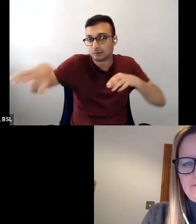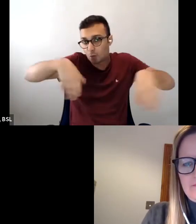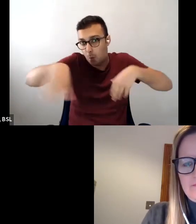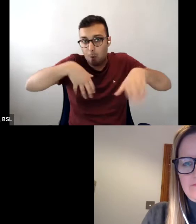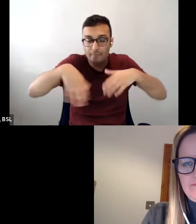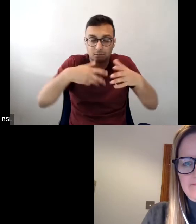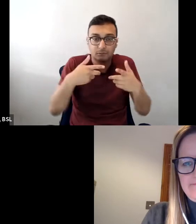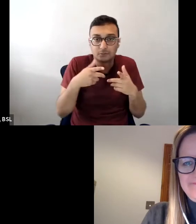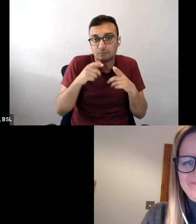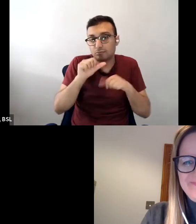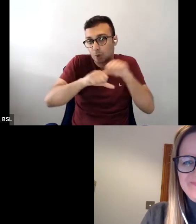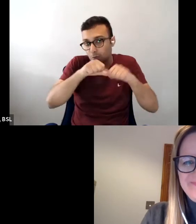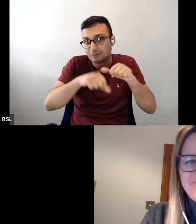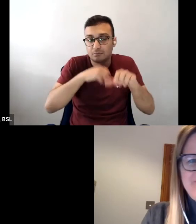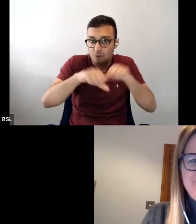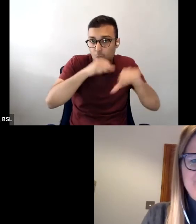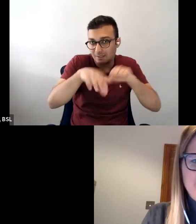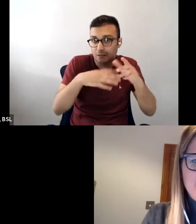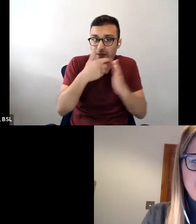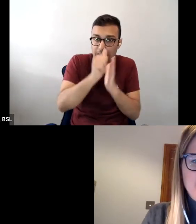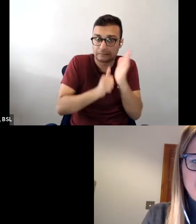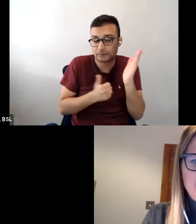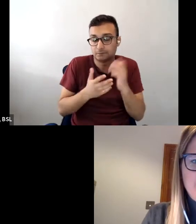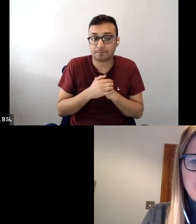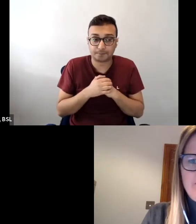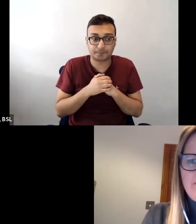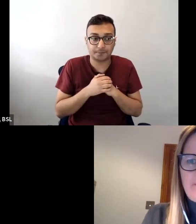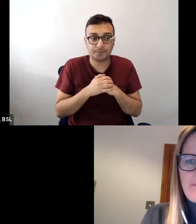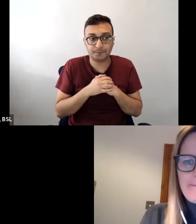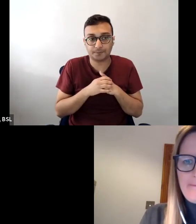product lists. In the third part,